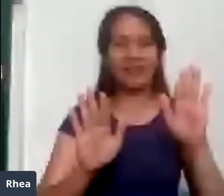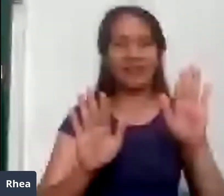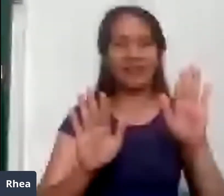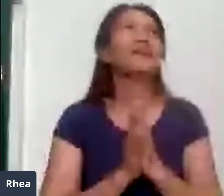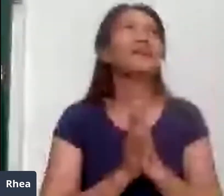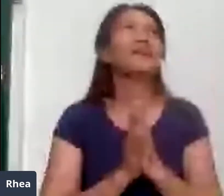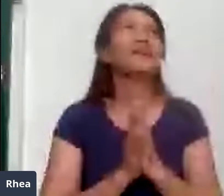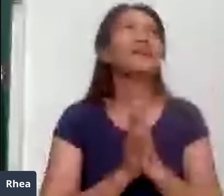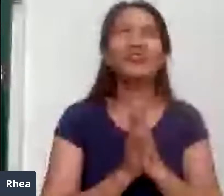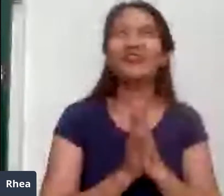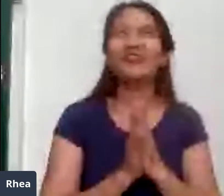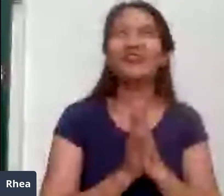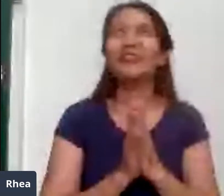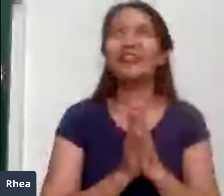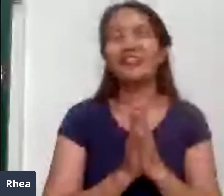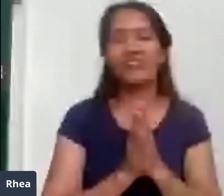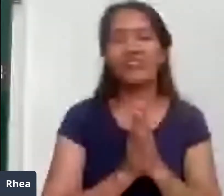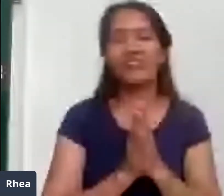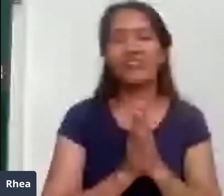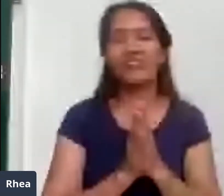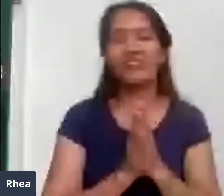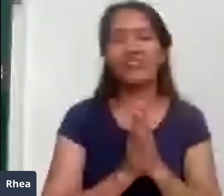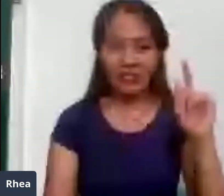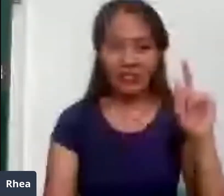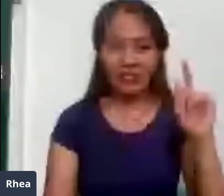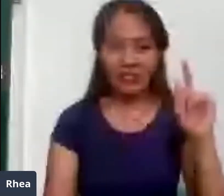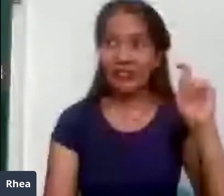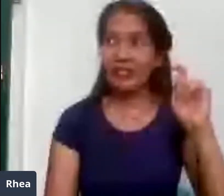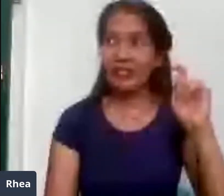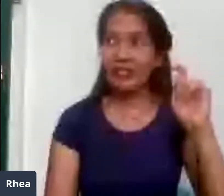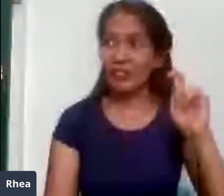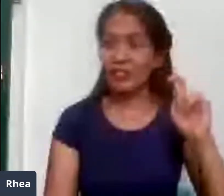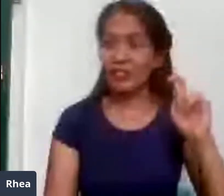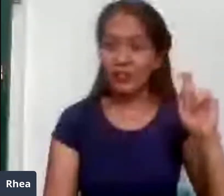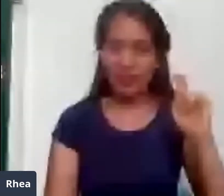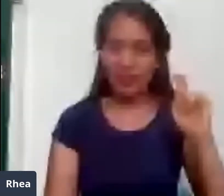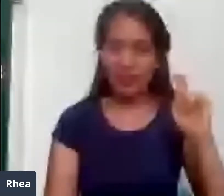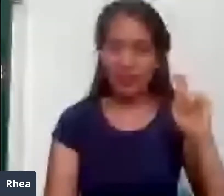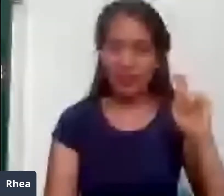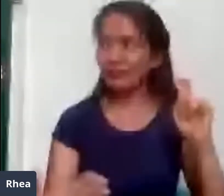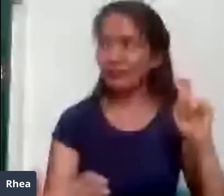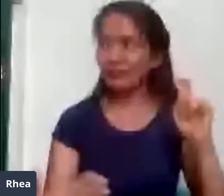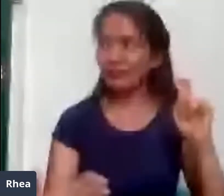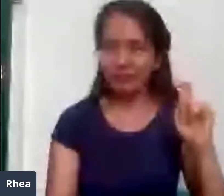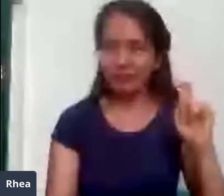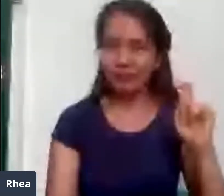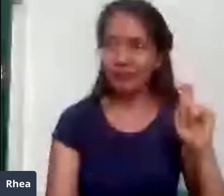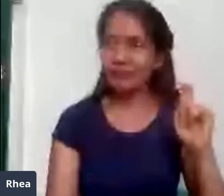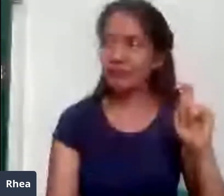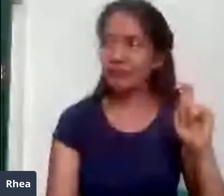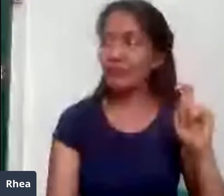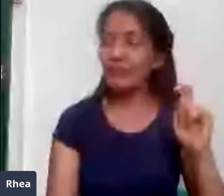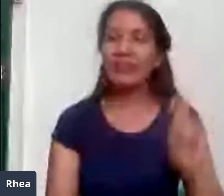Sunday. Today, what day is today? Today is Tuesday.